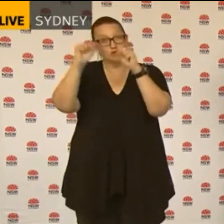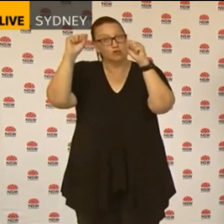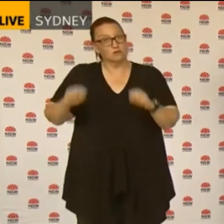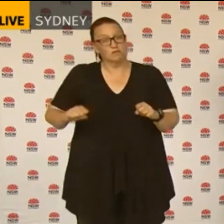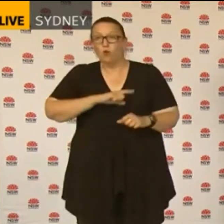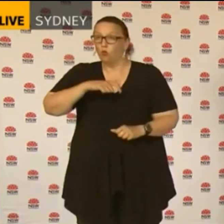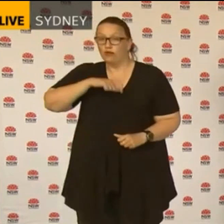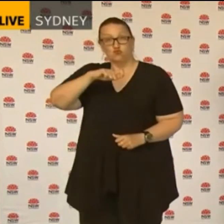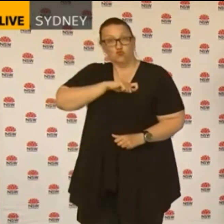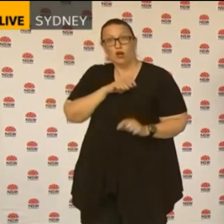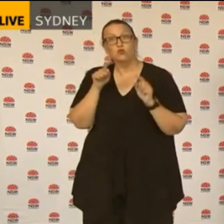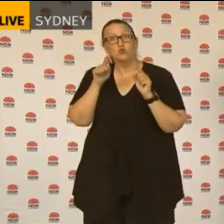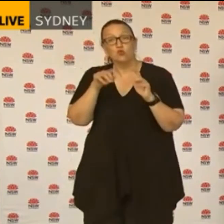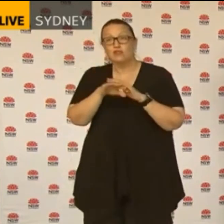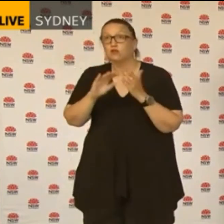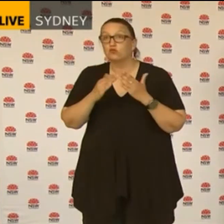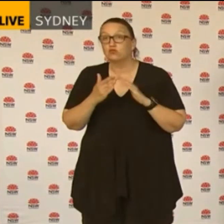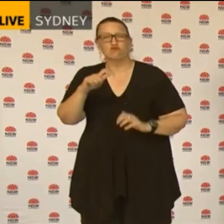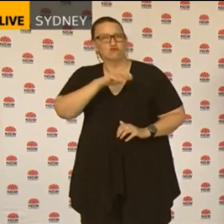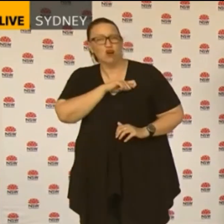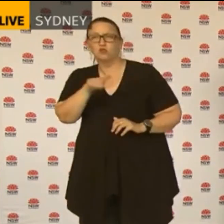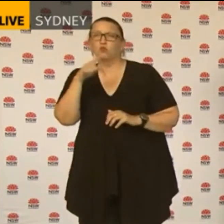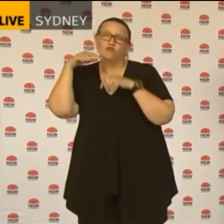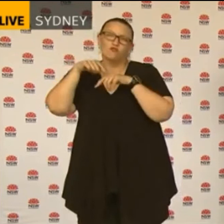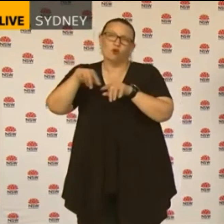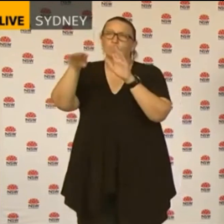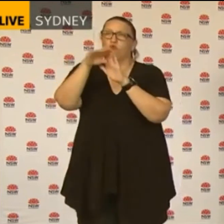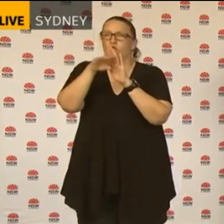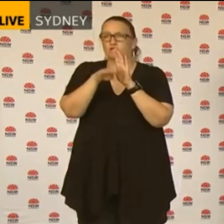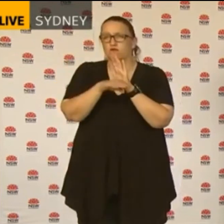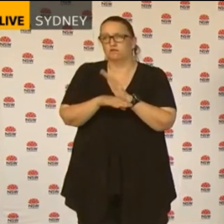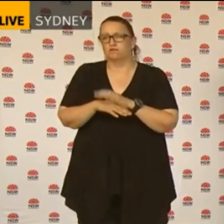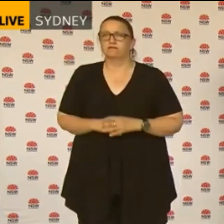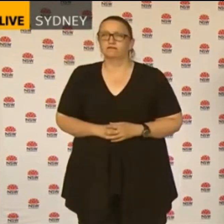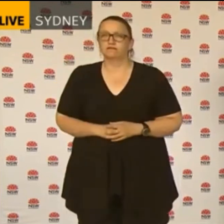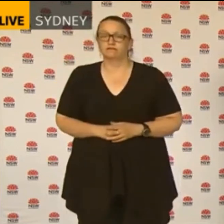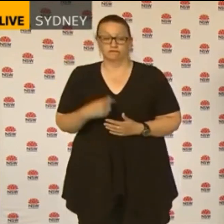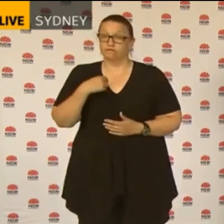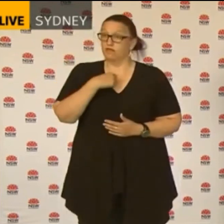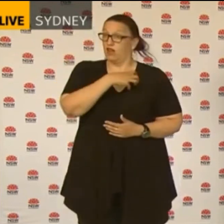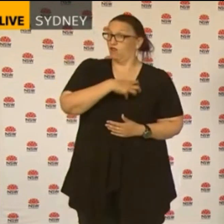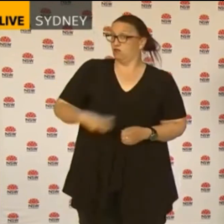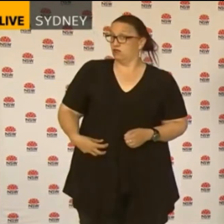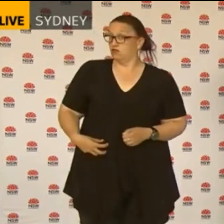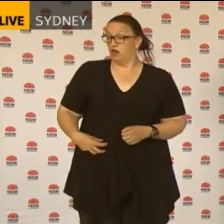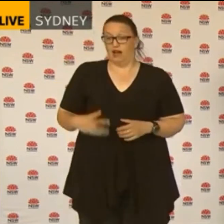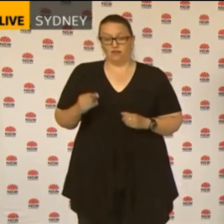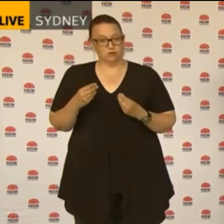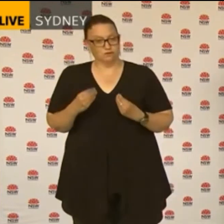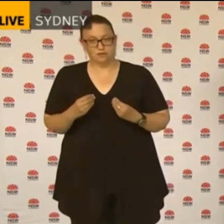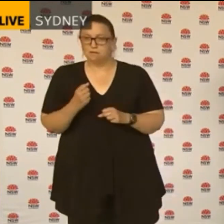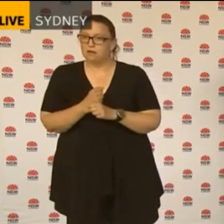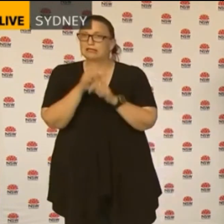advice we're providing. I know it's scary at times. I mean, I've been, and our government's been in situations where making decisions around those issues is scary,